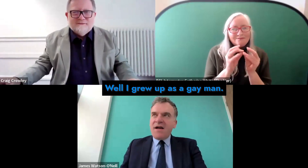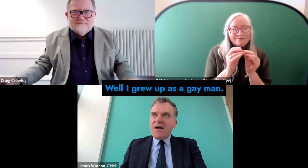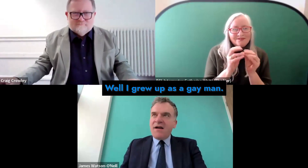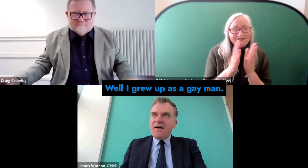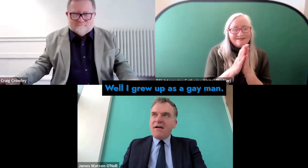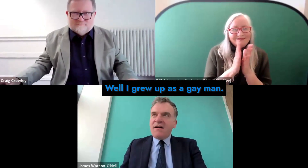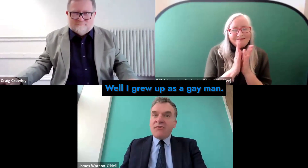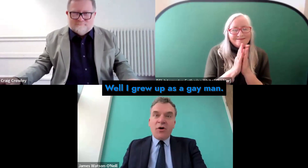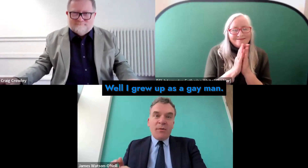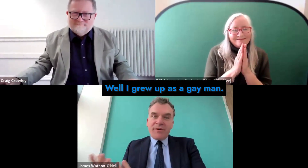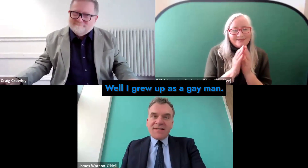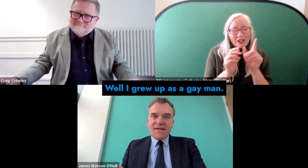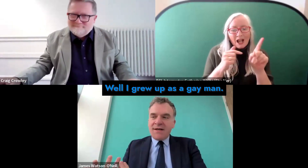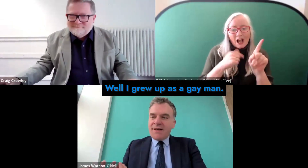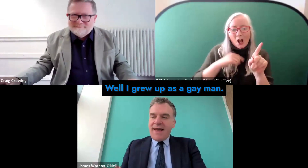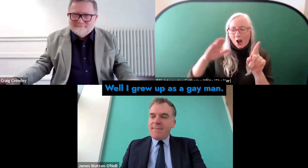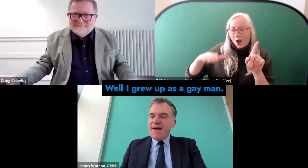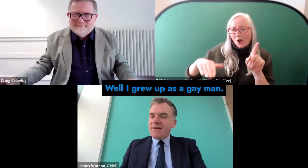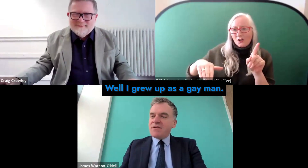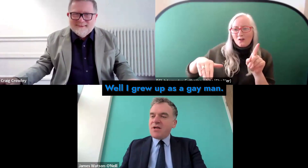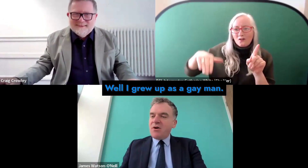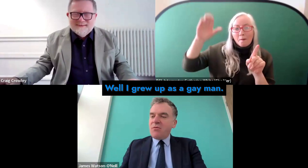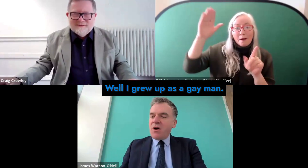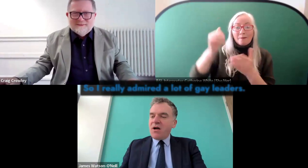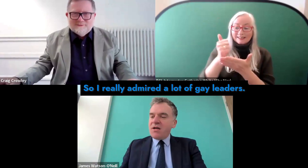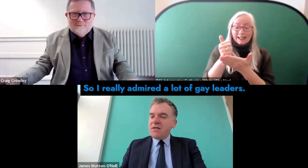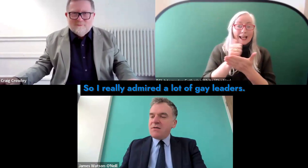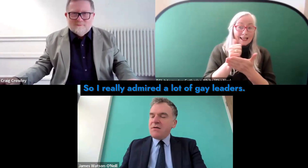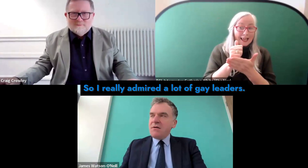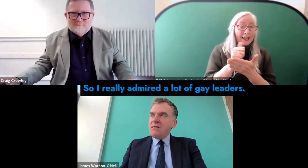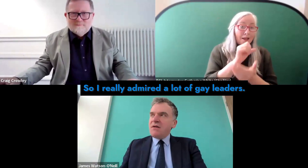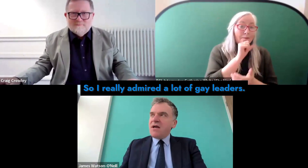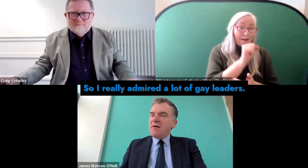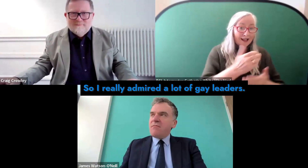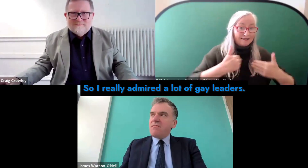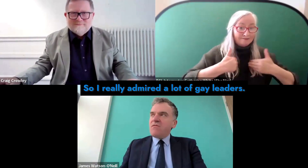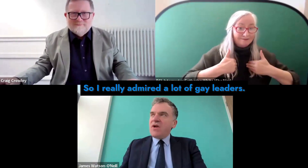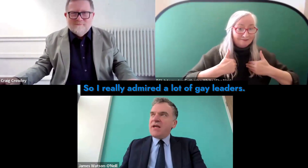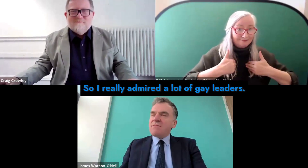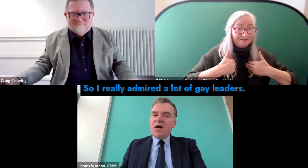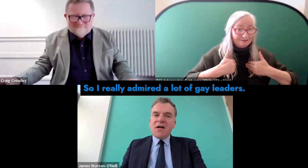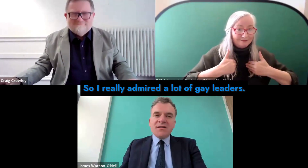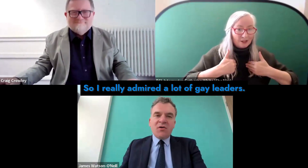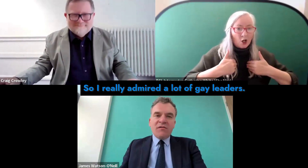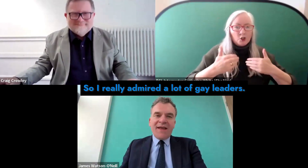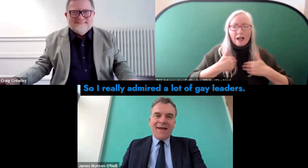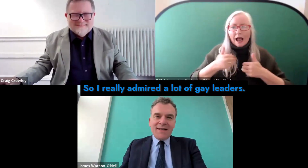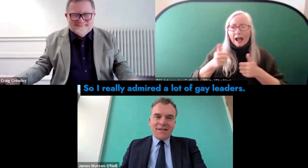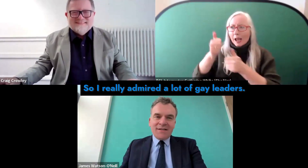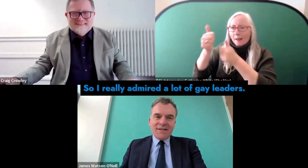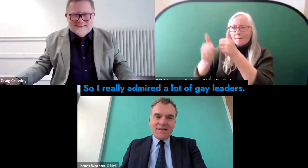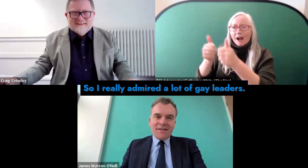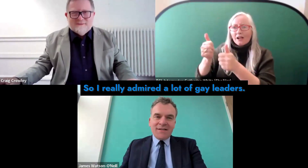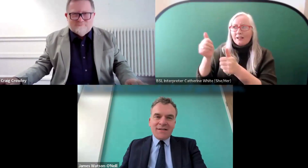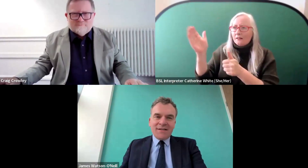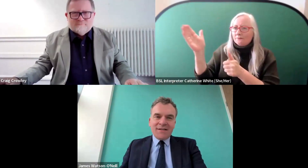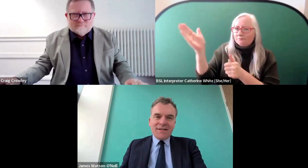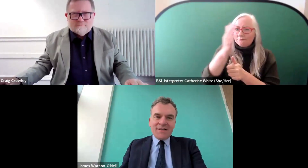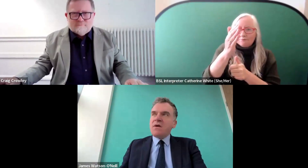Well, I grew up as a gay man, so I really admired a lot of gay